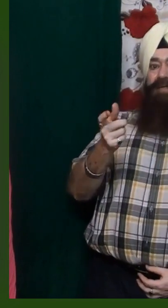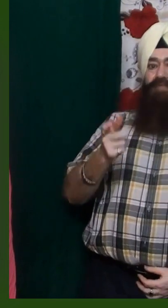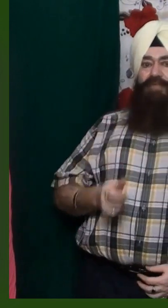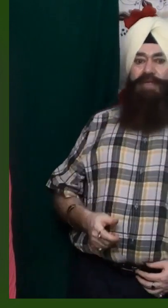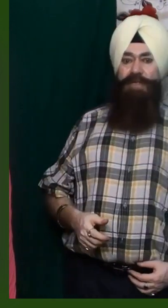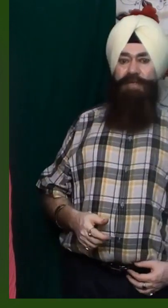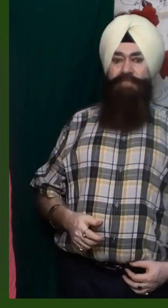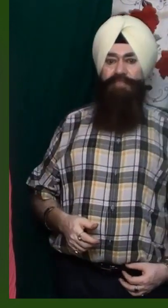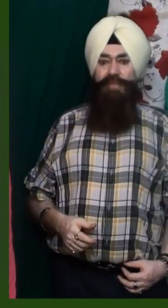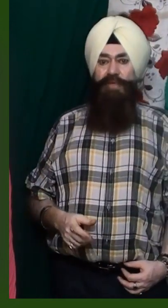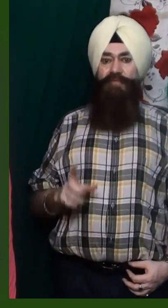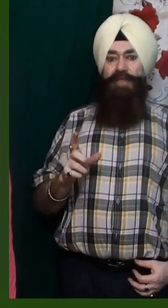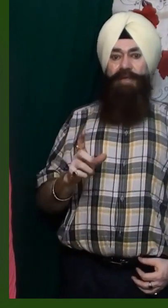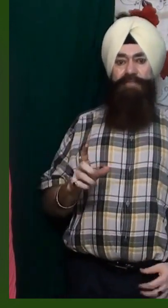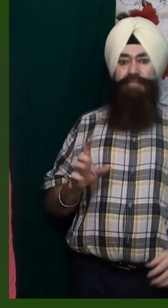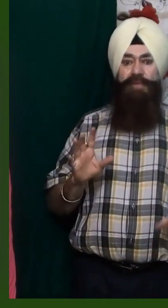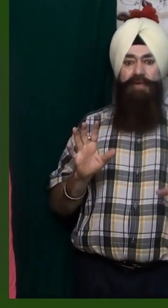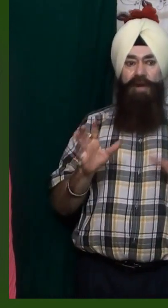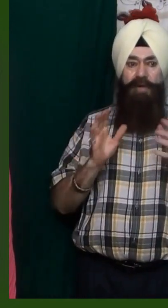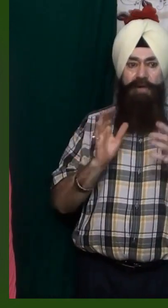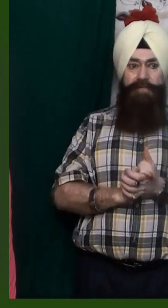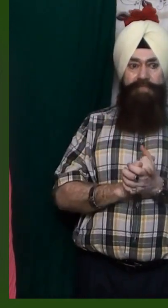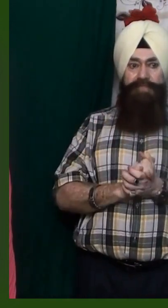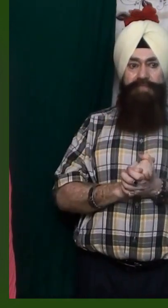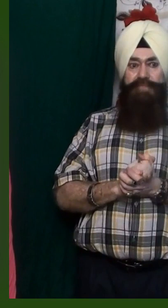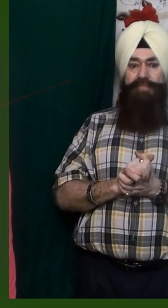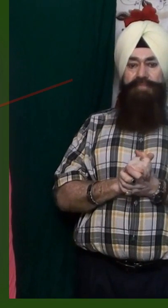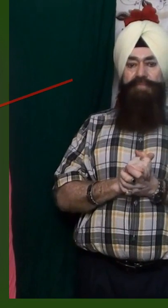X configuration with a clock.